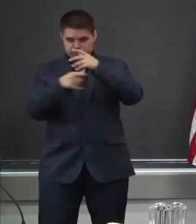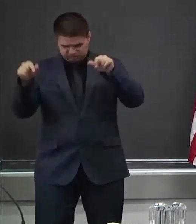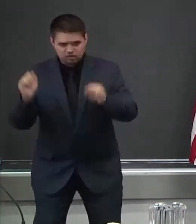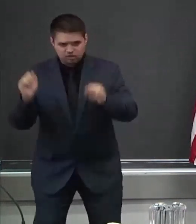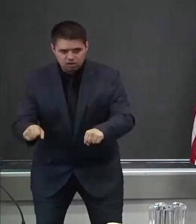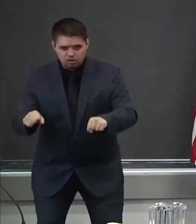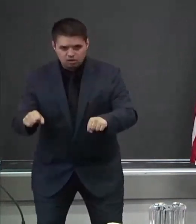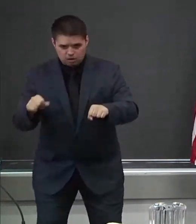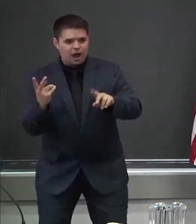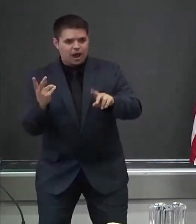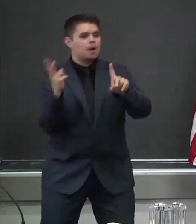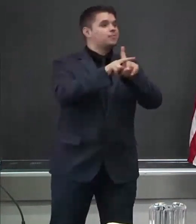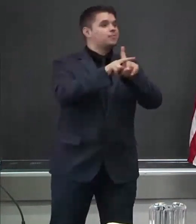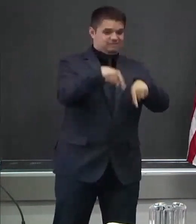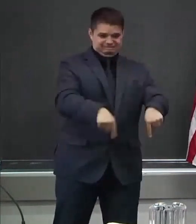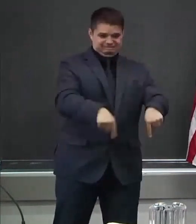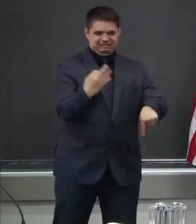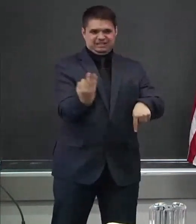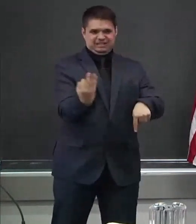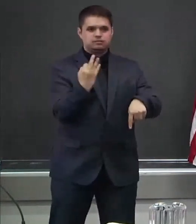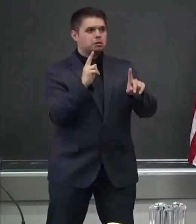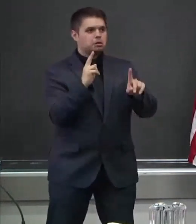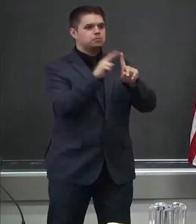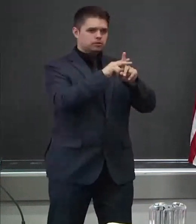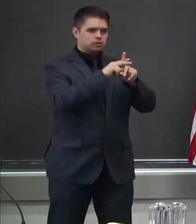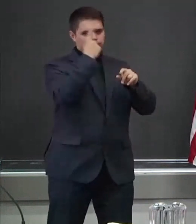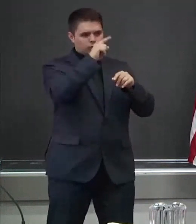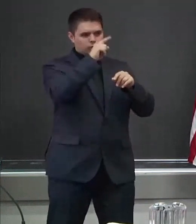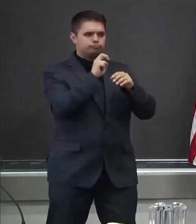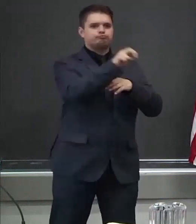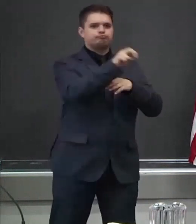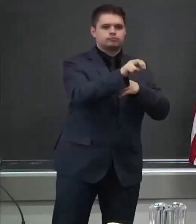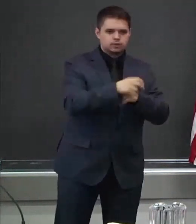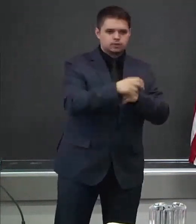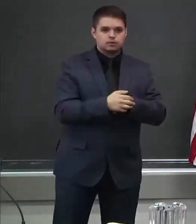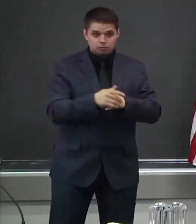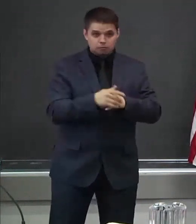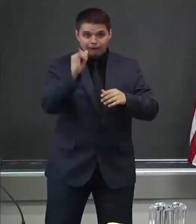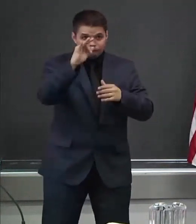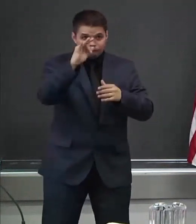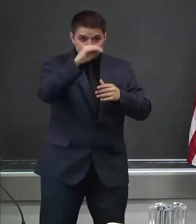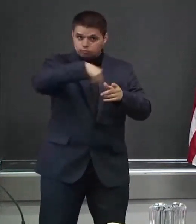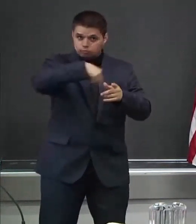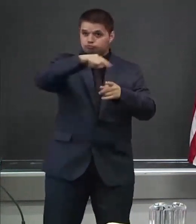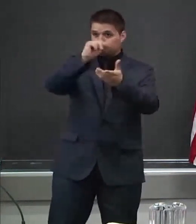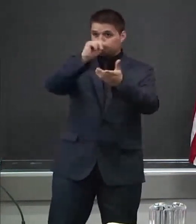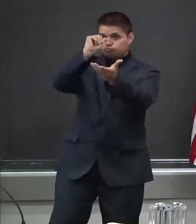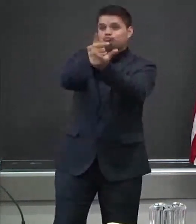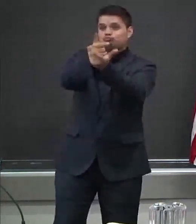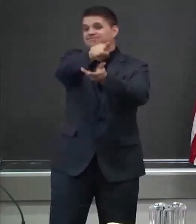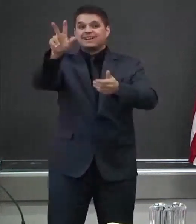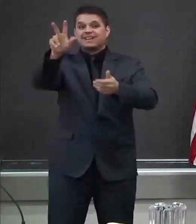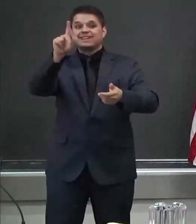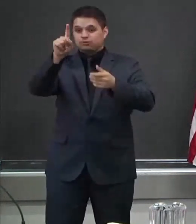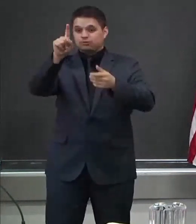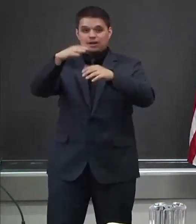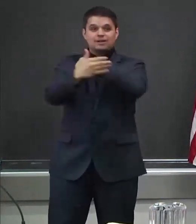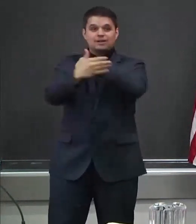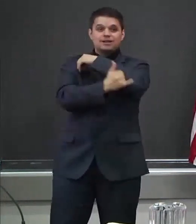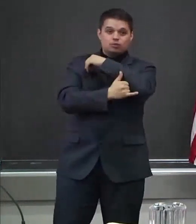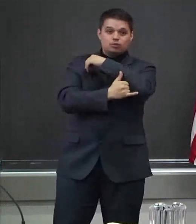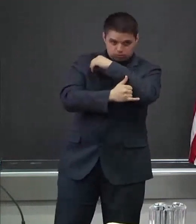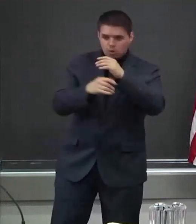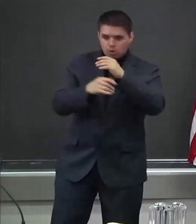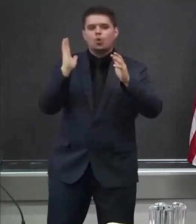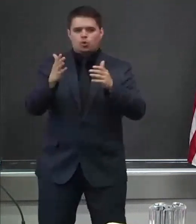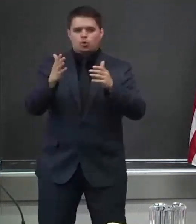Friday. Counties that are approved to move into phase 2 will be able to relax some of the restrictions that have been in